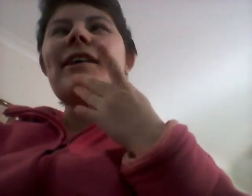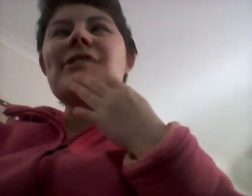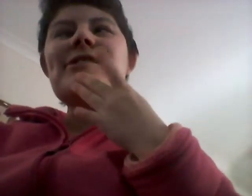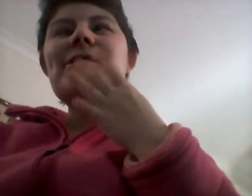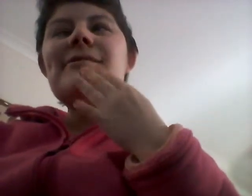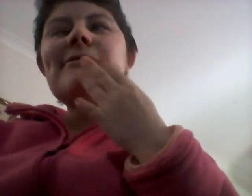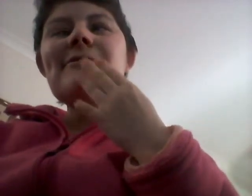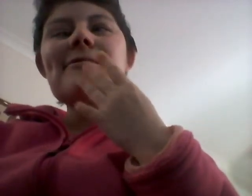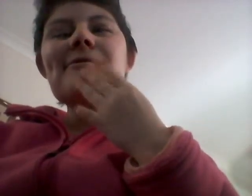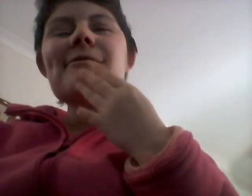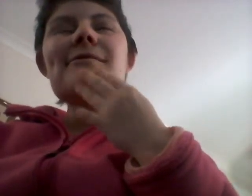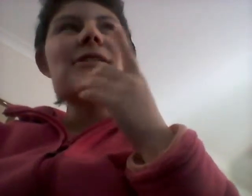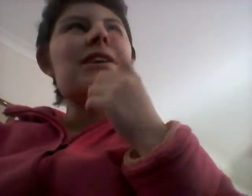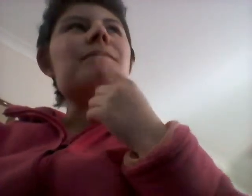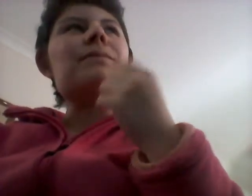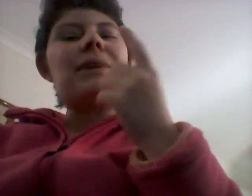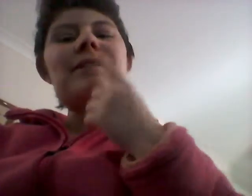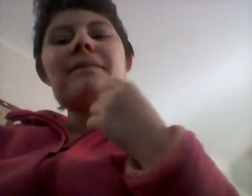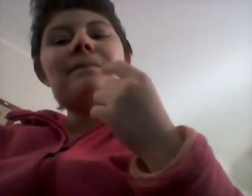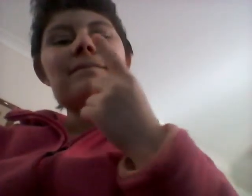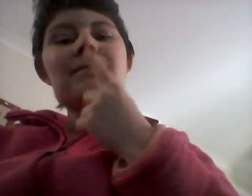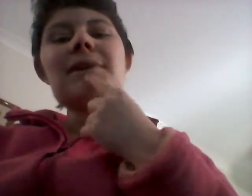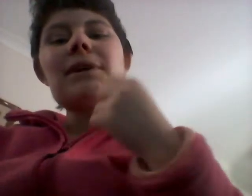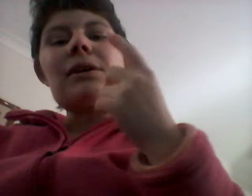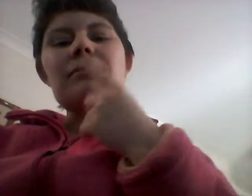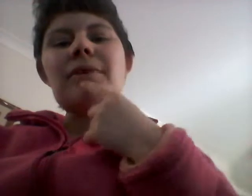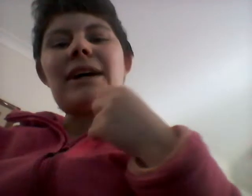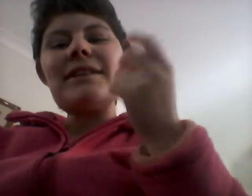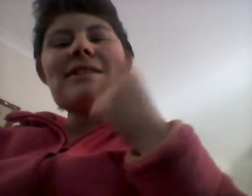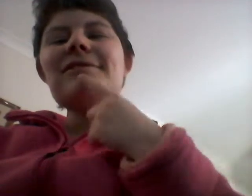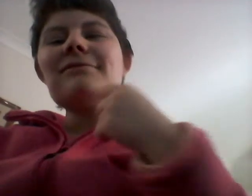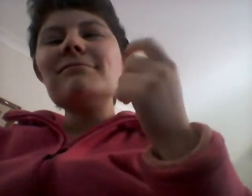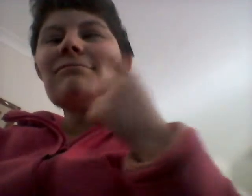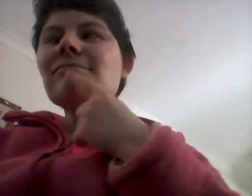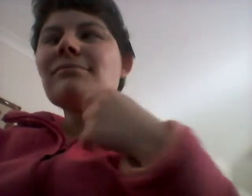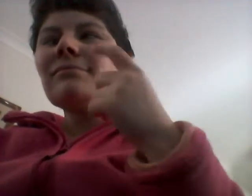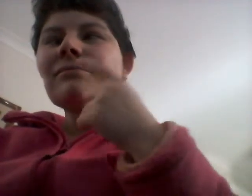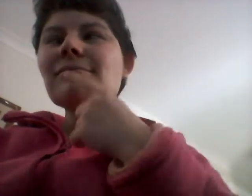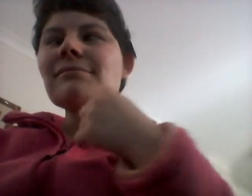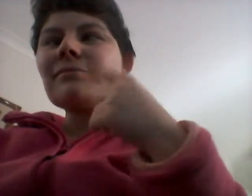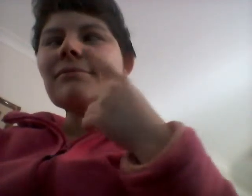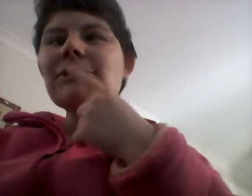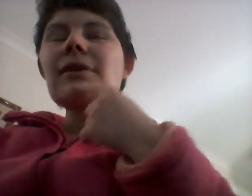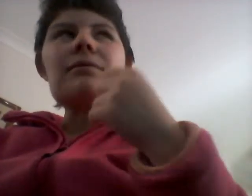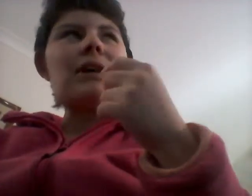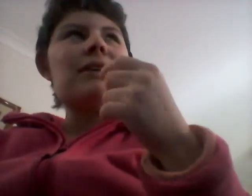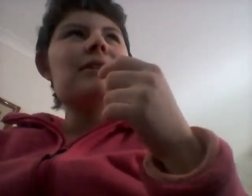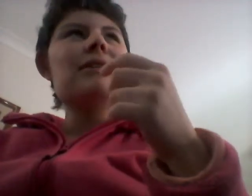color. And then red. Red. Okay, red. Perfect. Like you're touching your lips. Red.